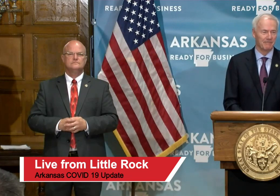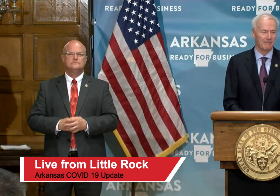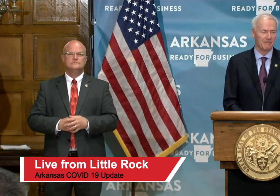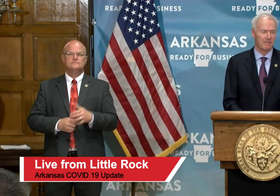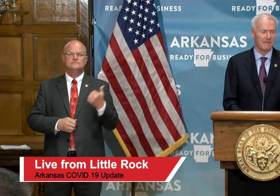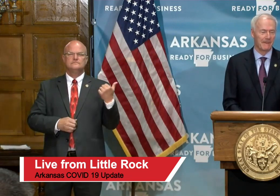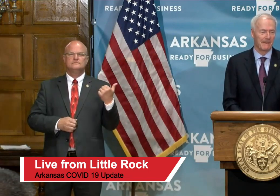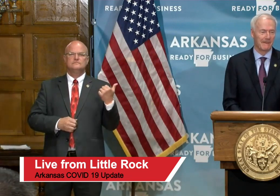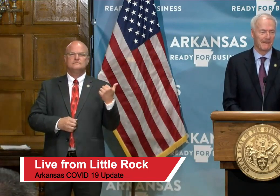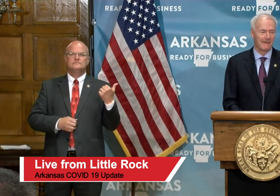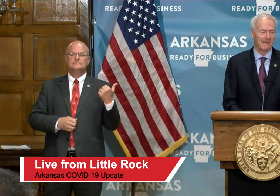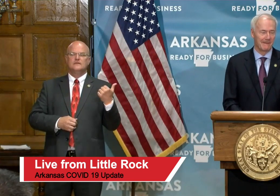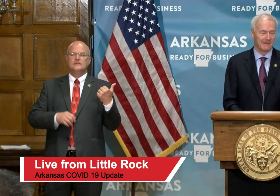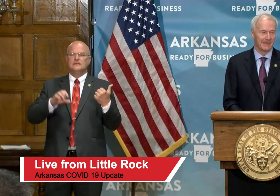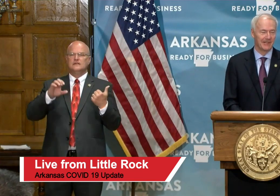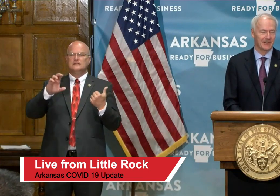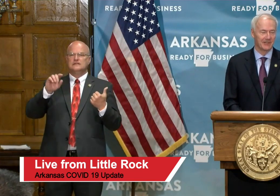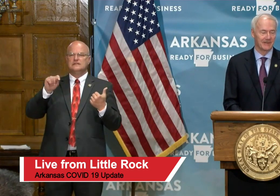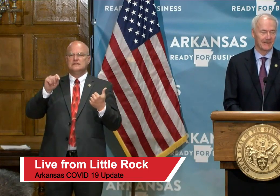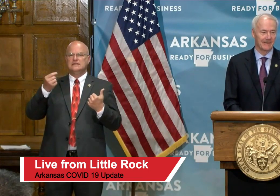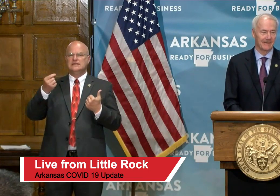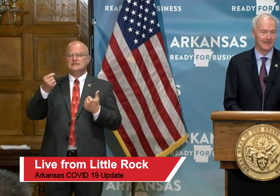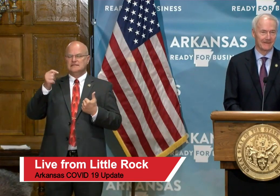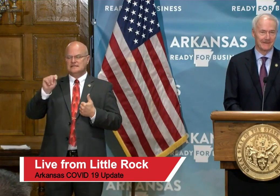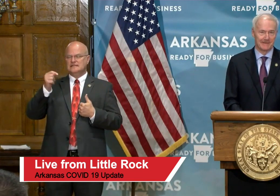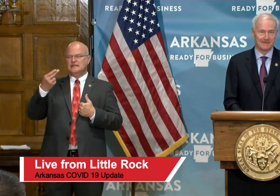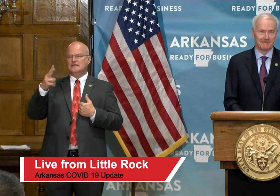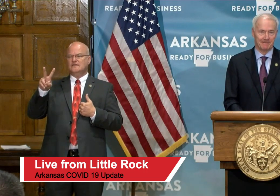This is Rolly Hoyt with THV 11. Yes.